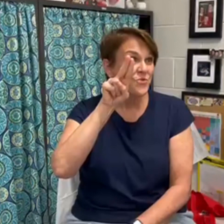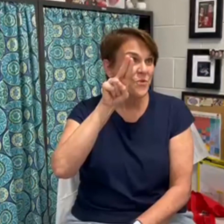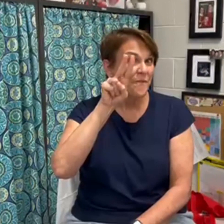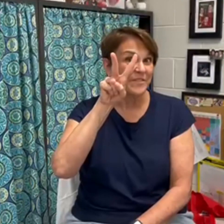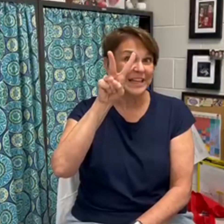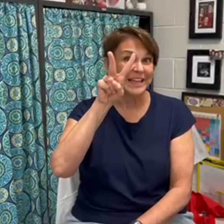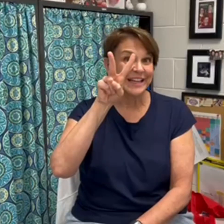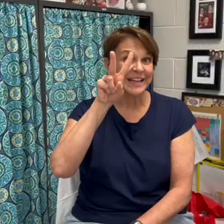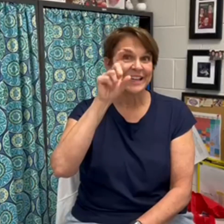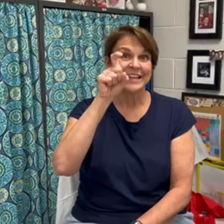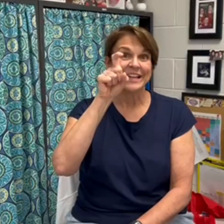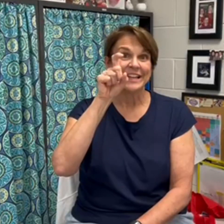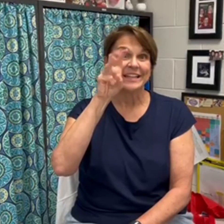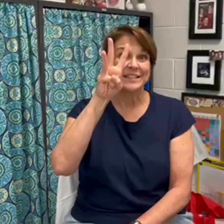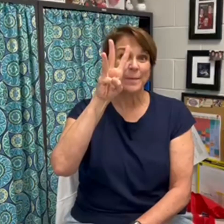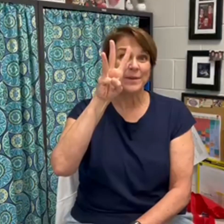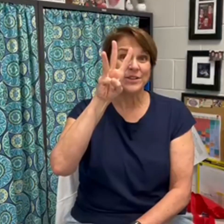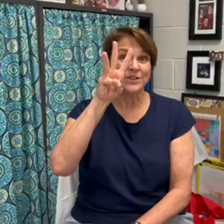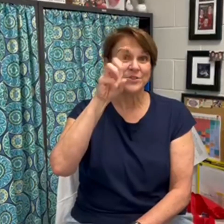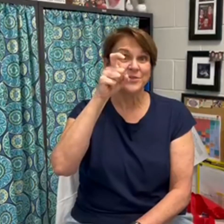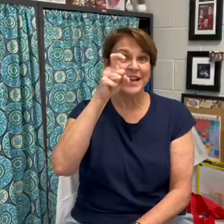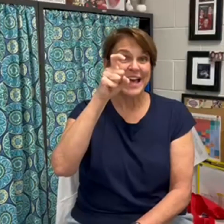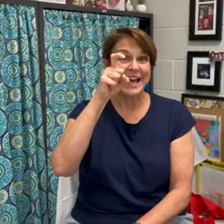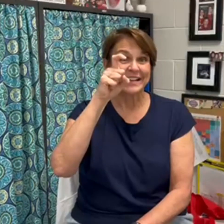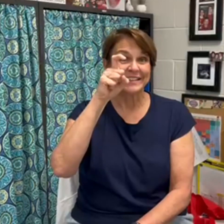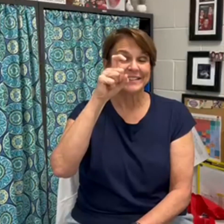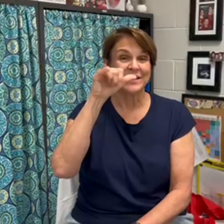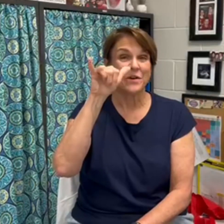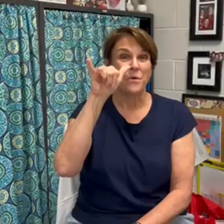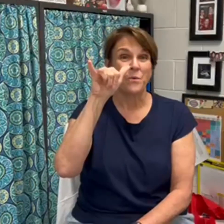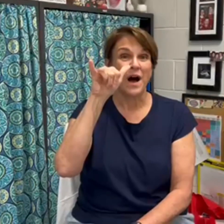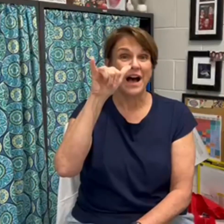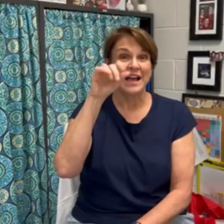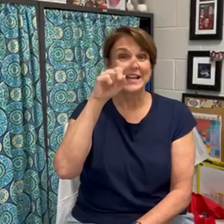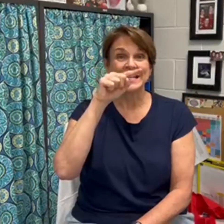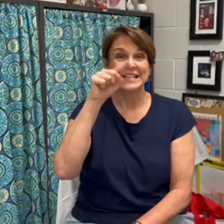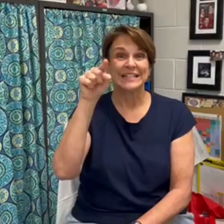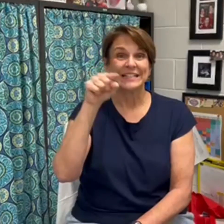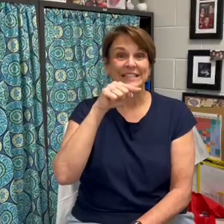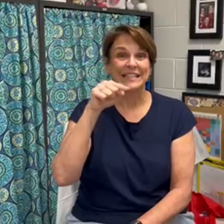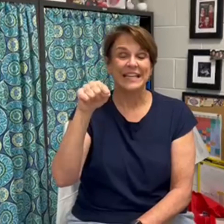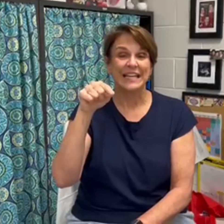V, W, X, Y, Z.